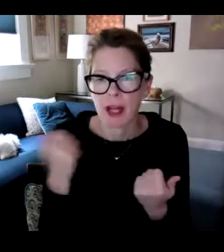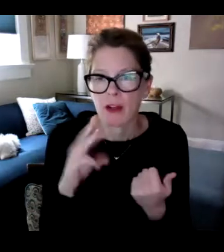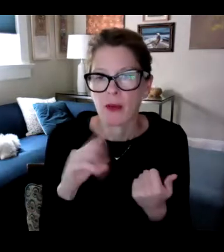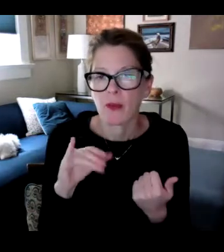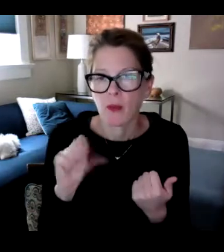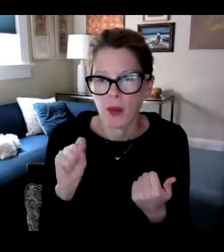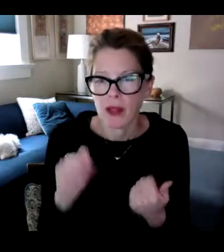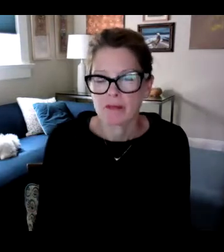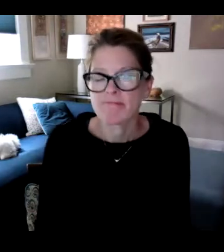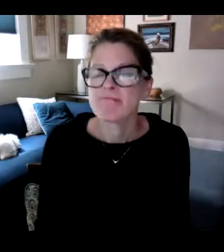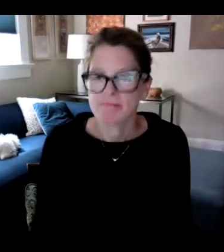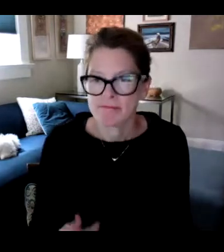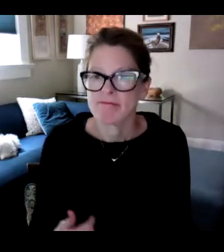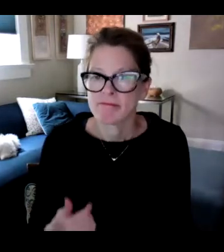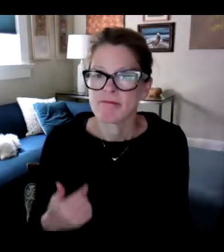I invite your prayers.